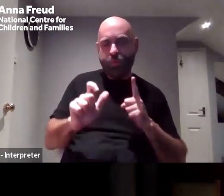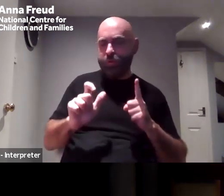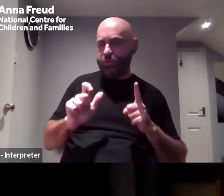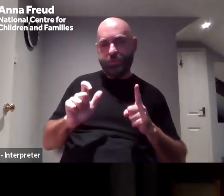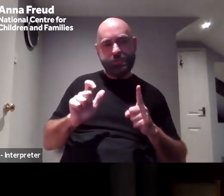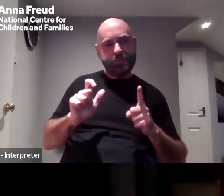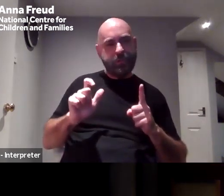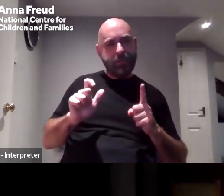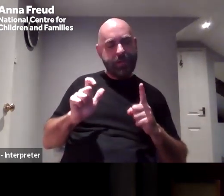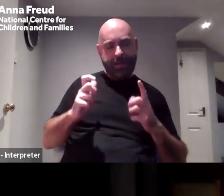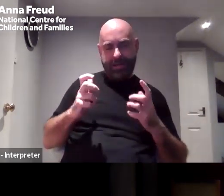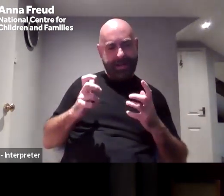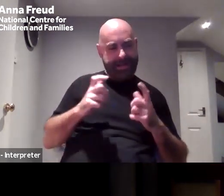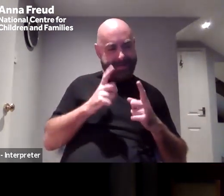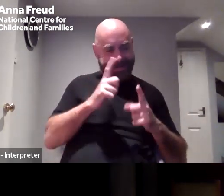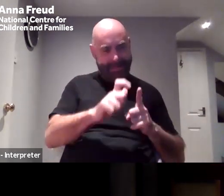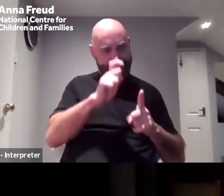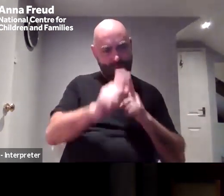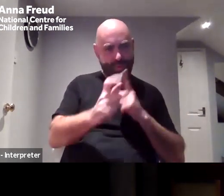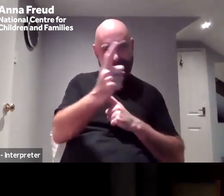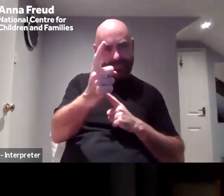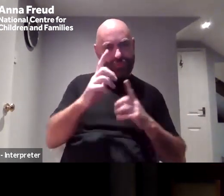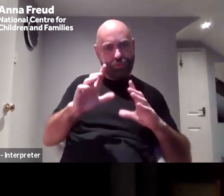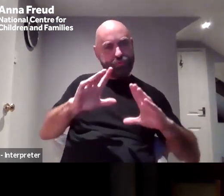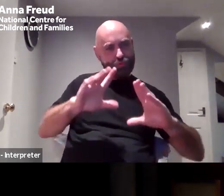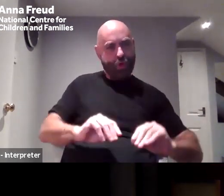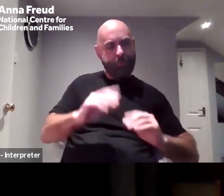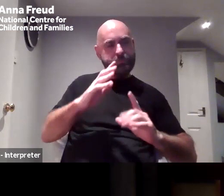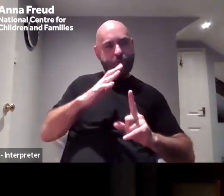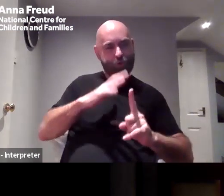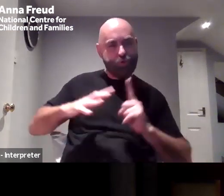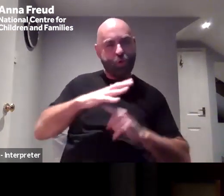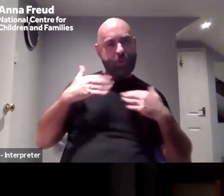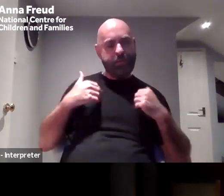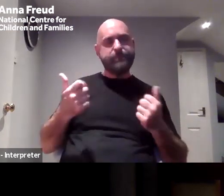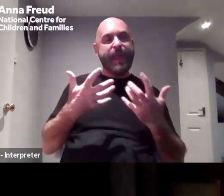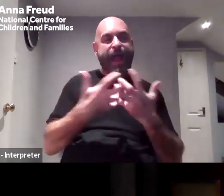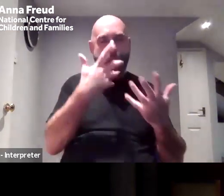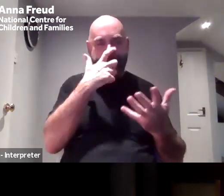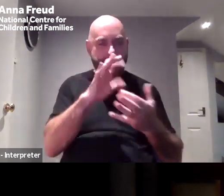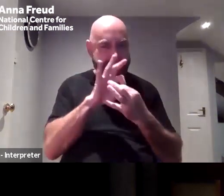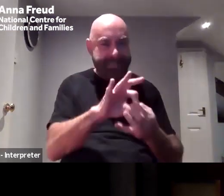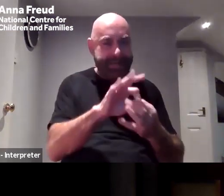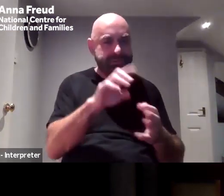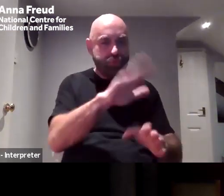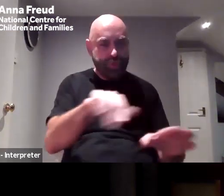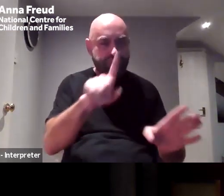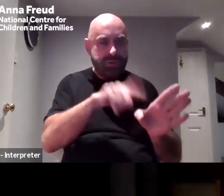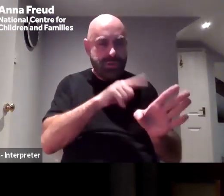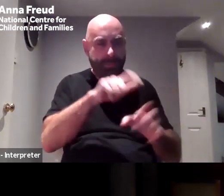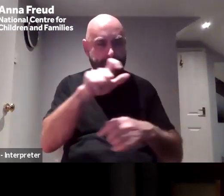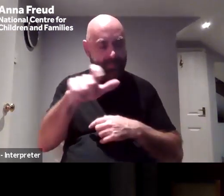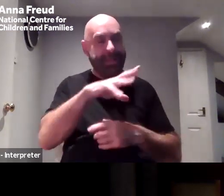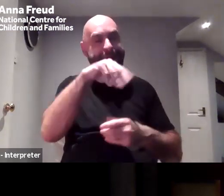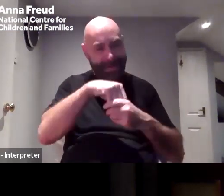social determinants of health? And how can we engage children and young people in